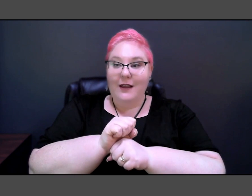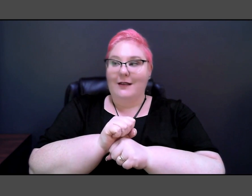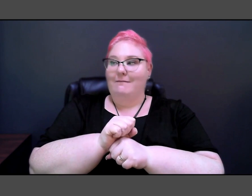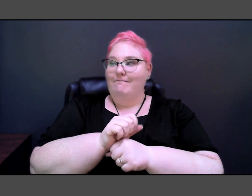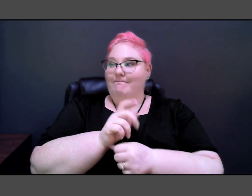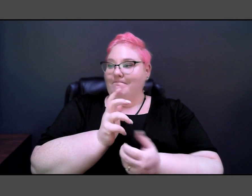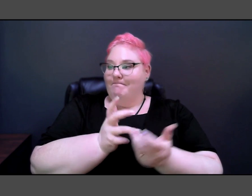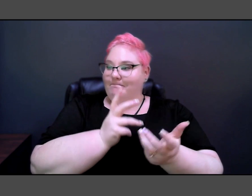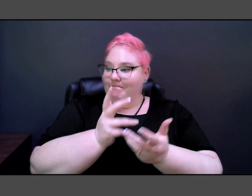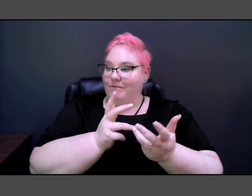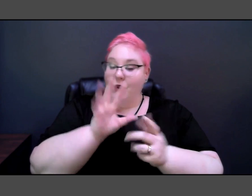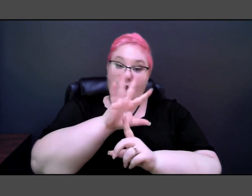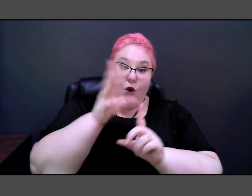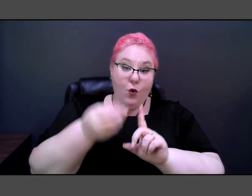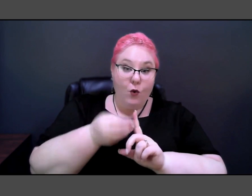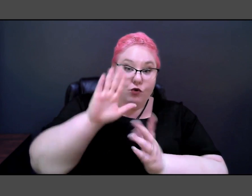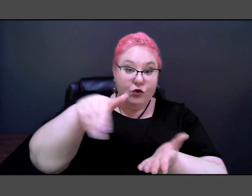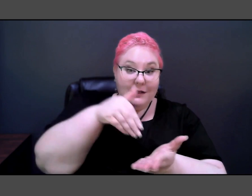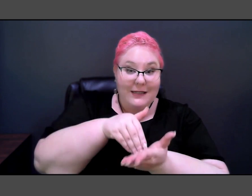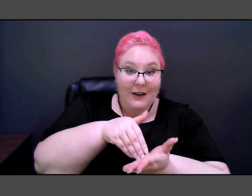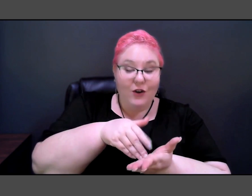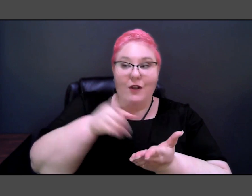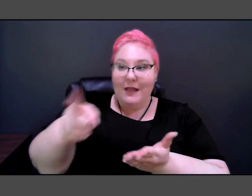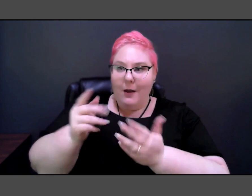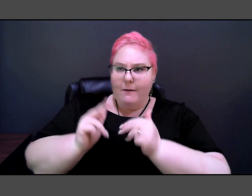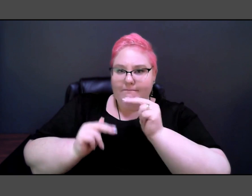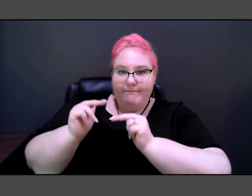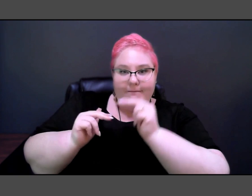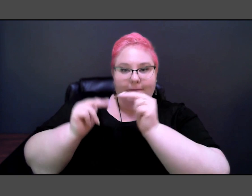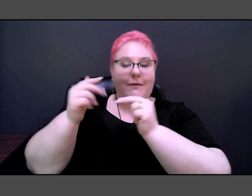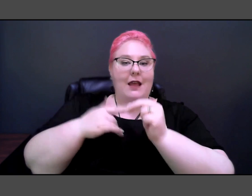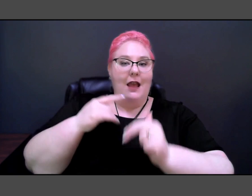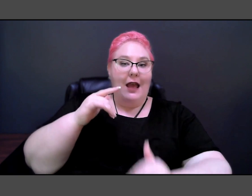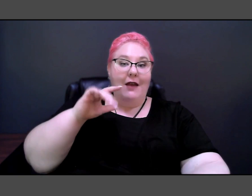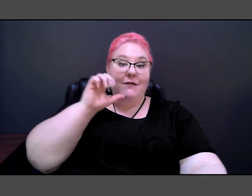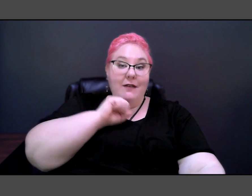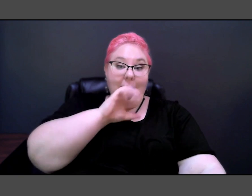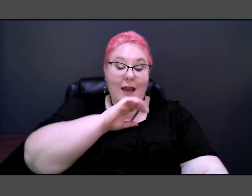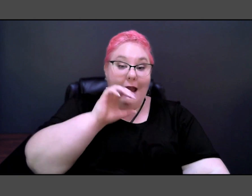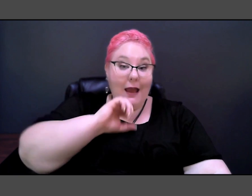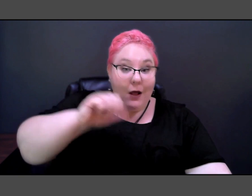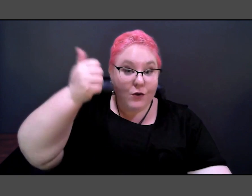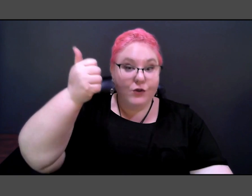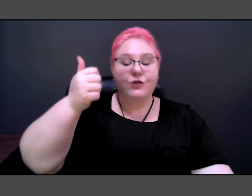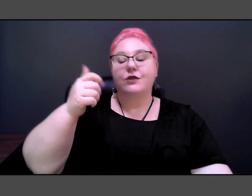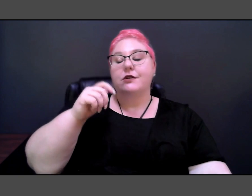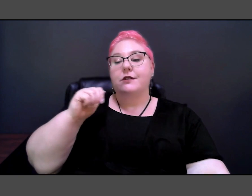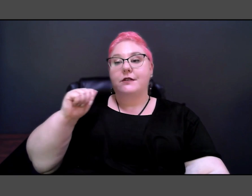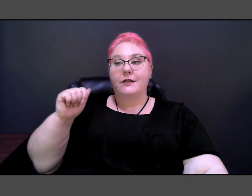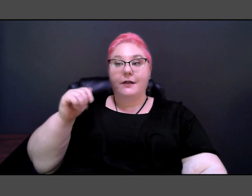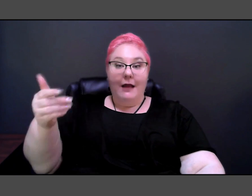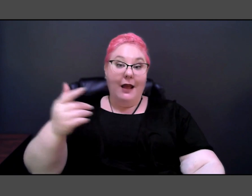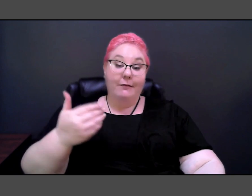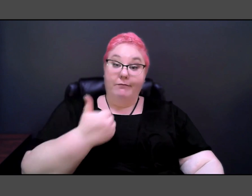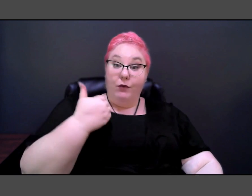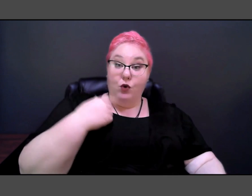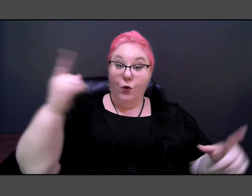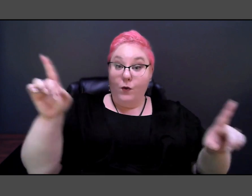center where they could pair up elders with youth so that they